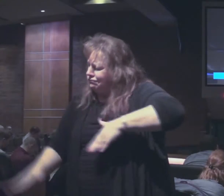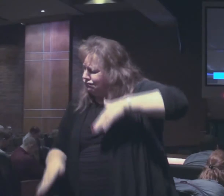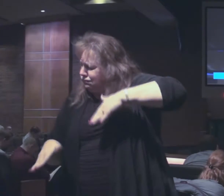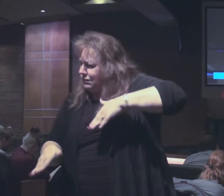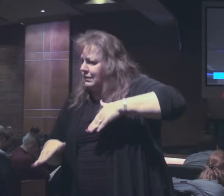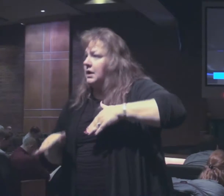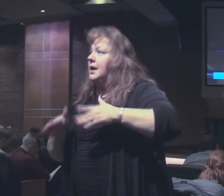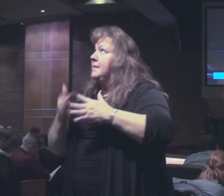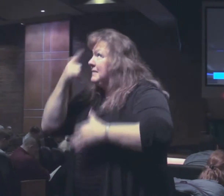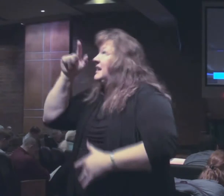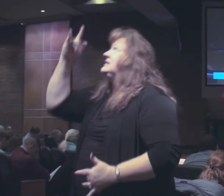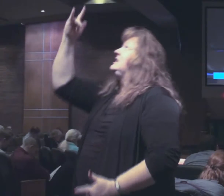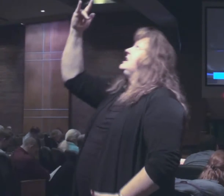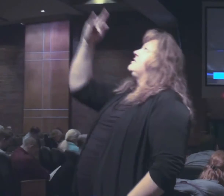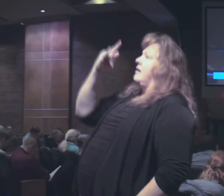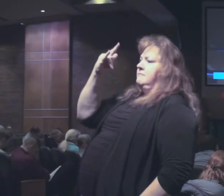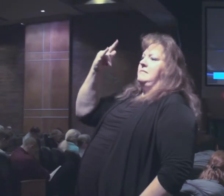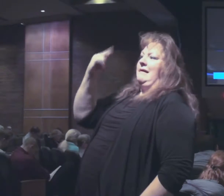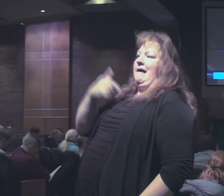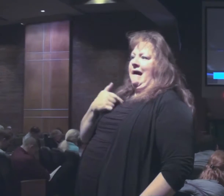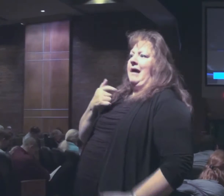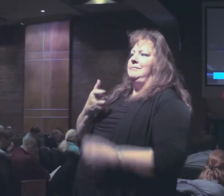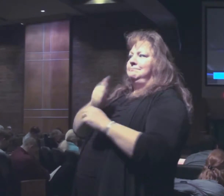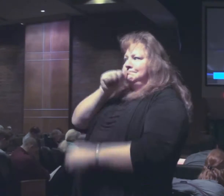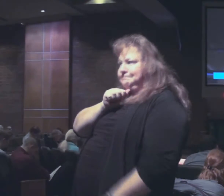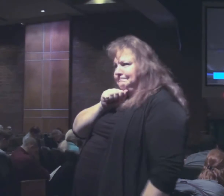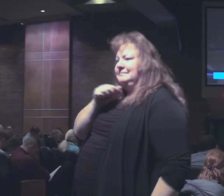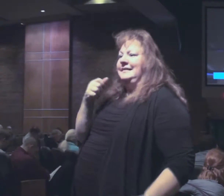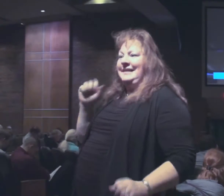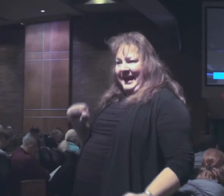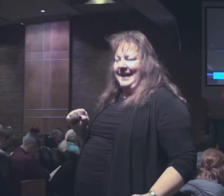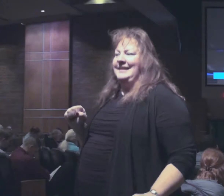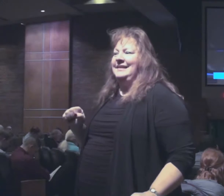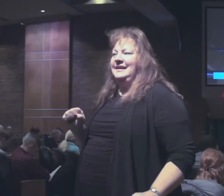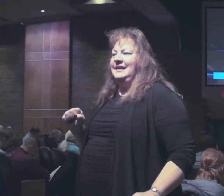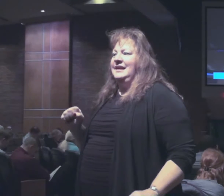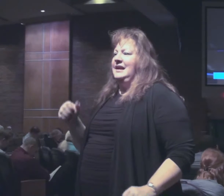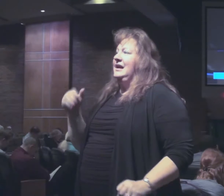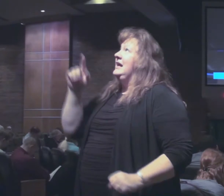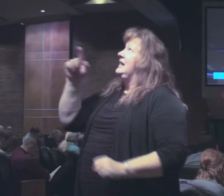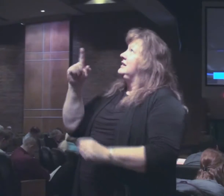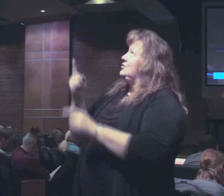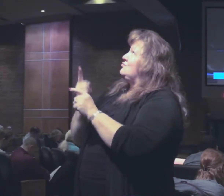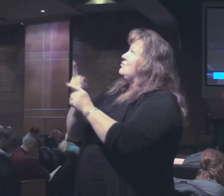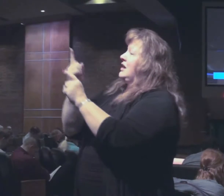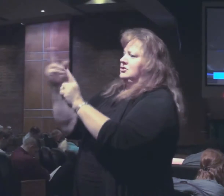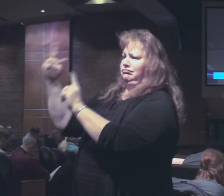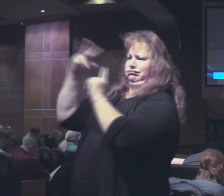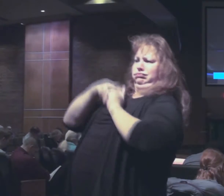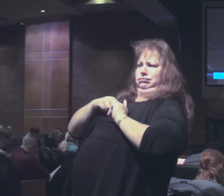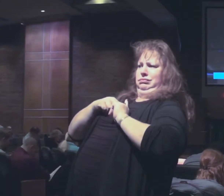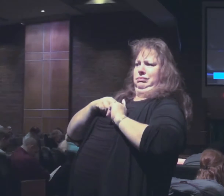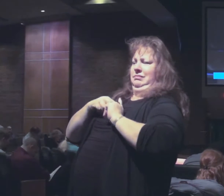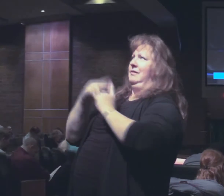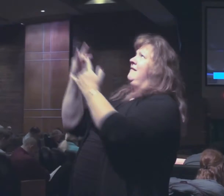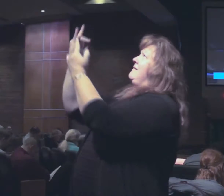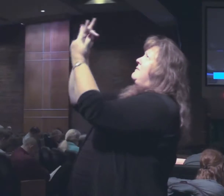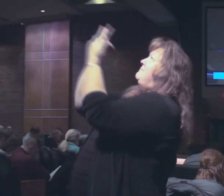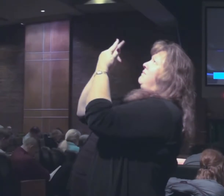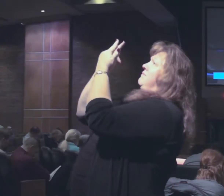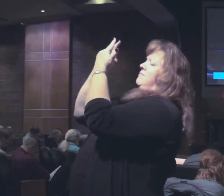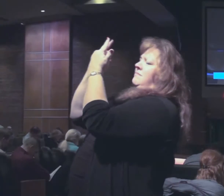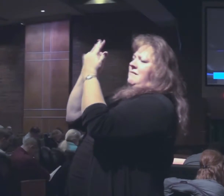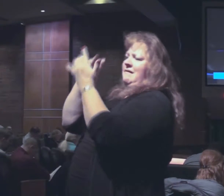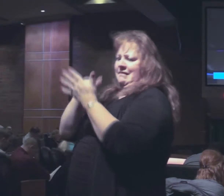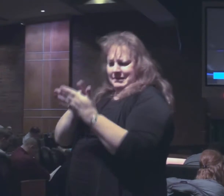through him who loved us. Keep this in mind. We have righteousness from him. We're the object of his love. This is